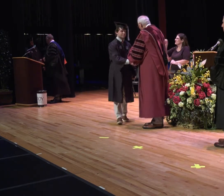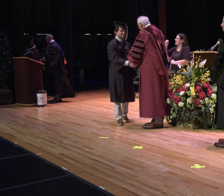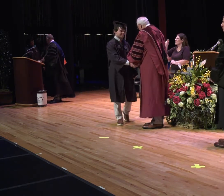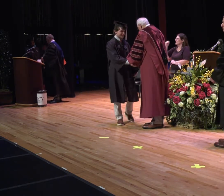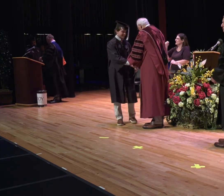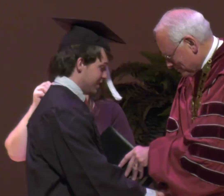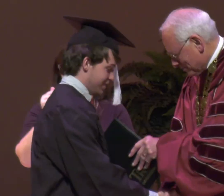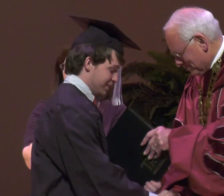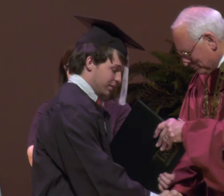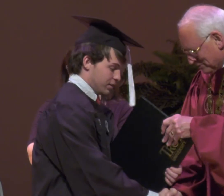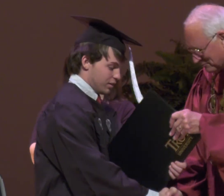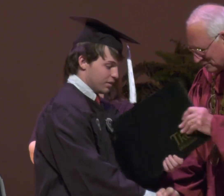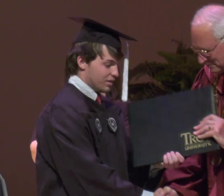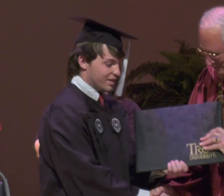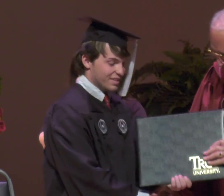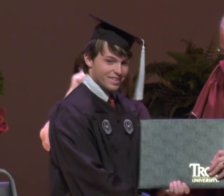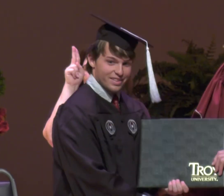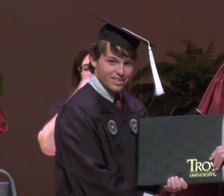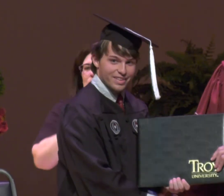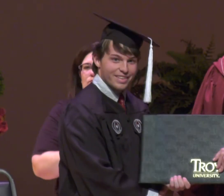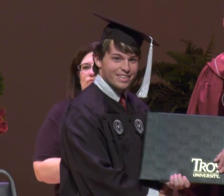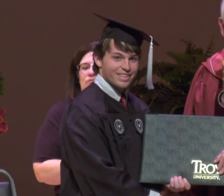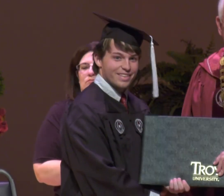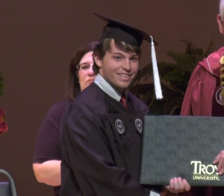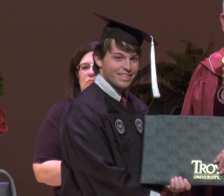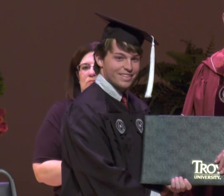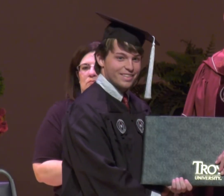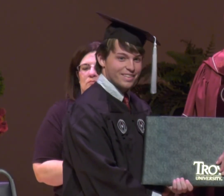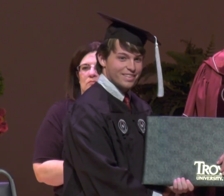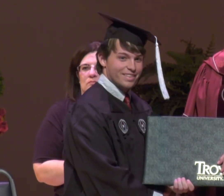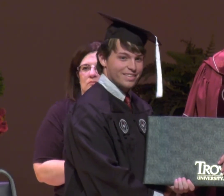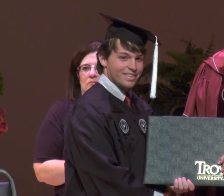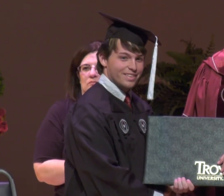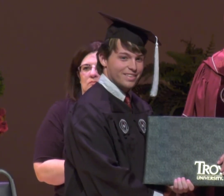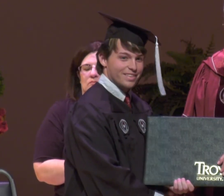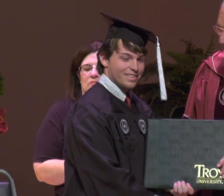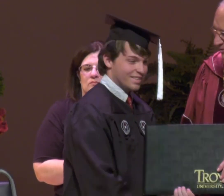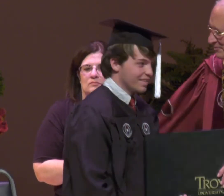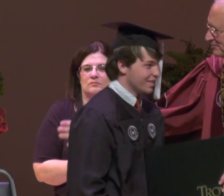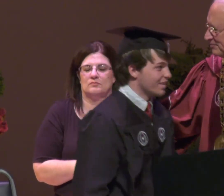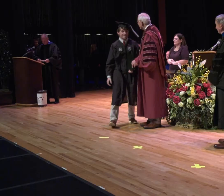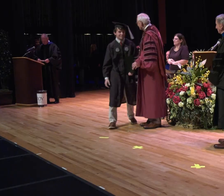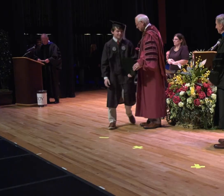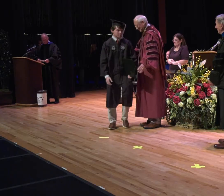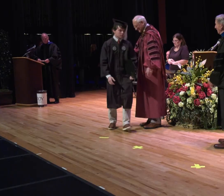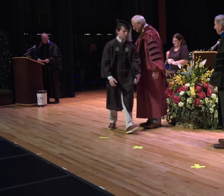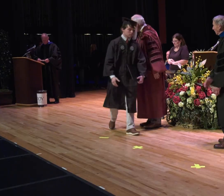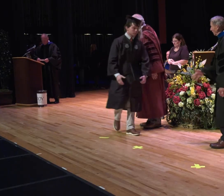Okay.